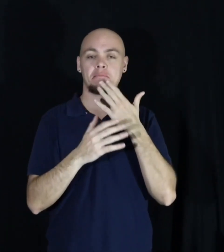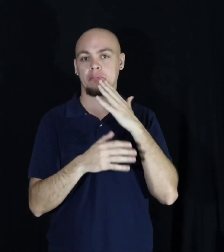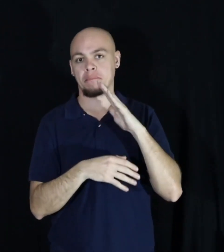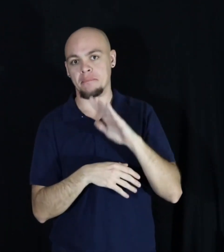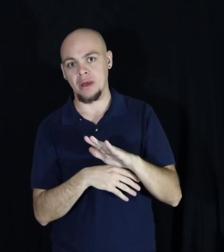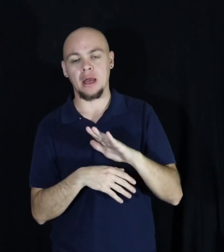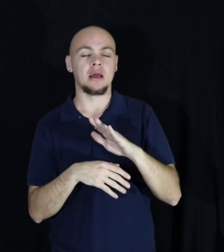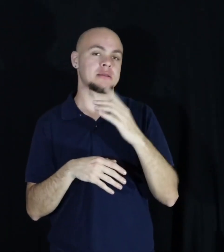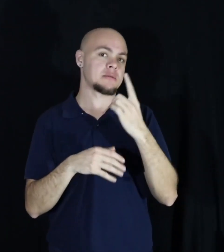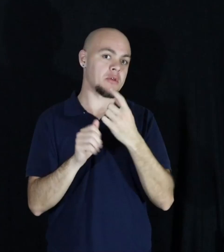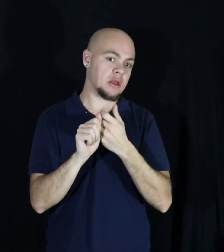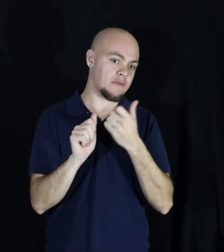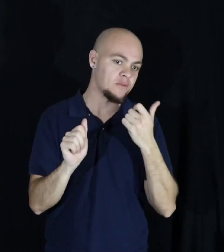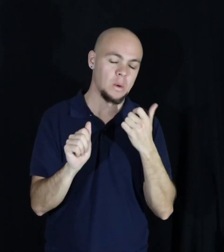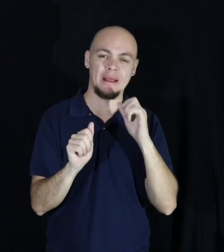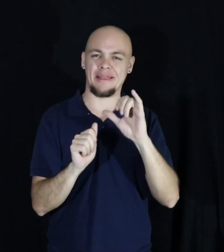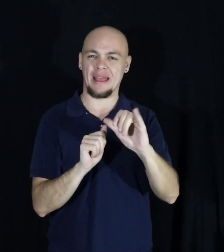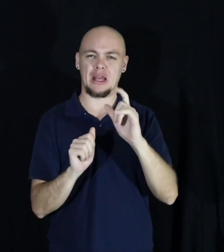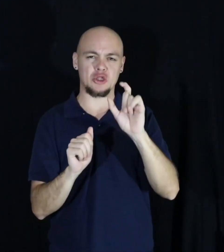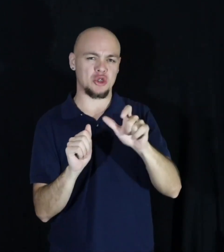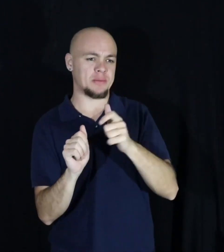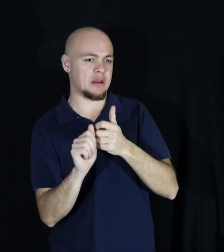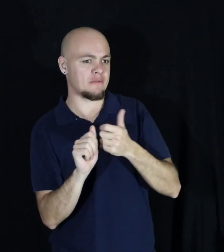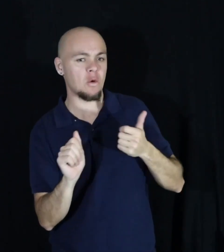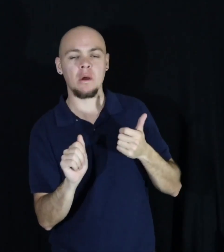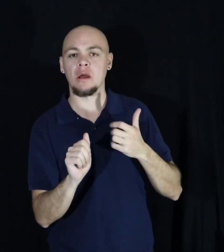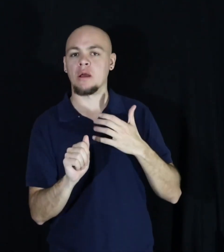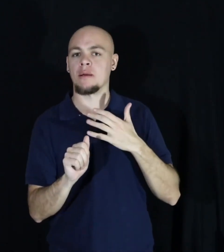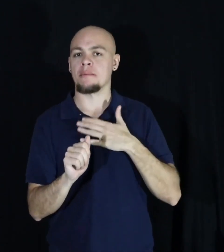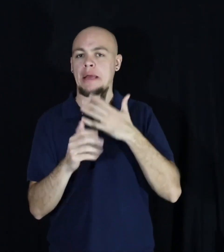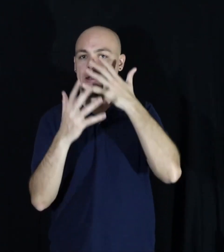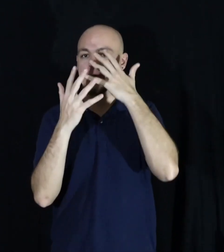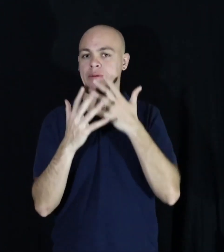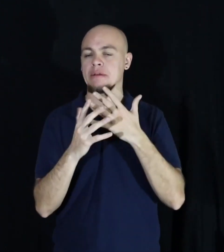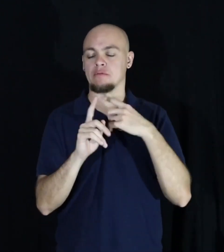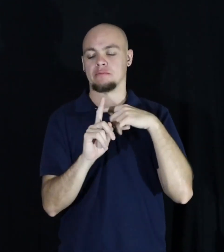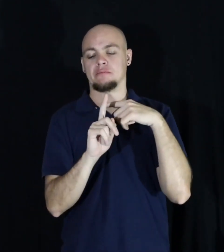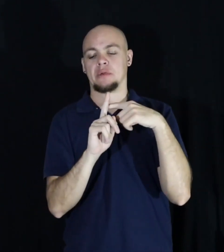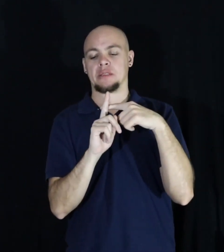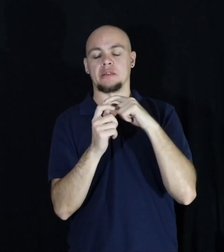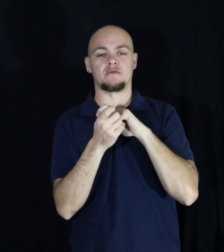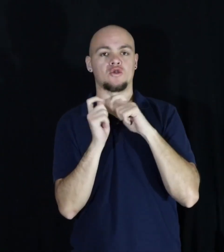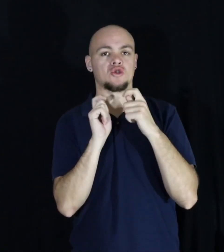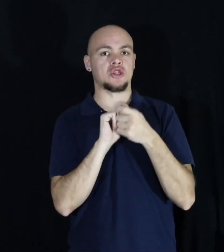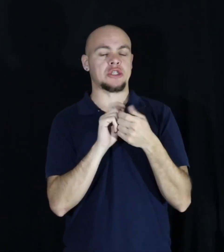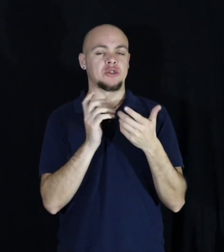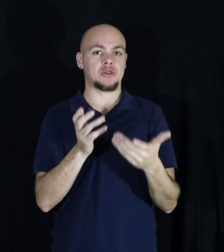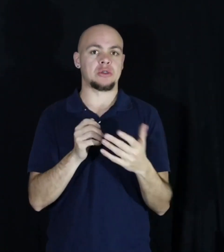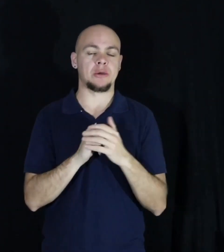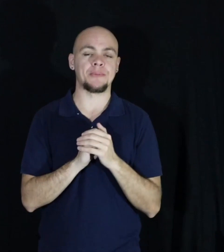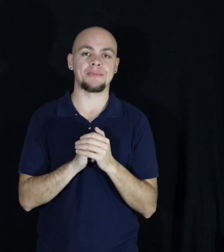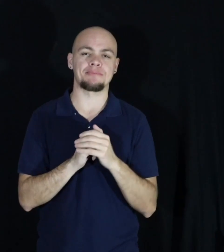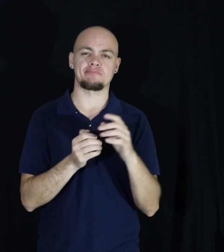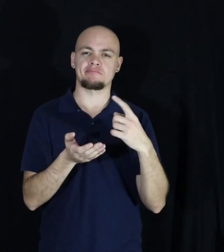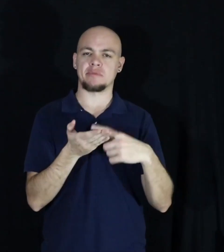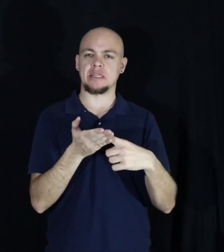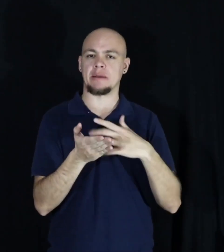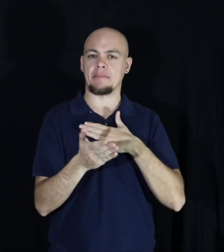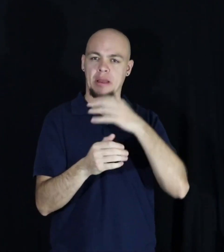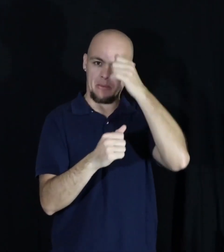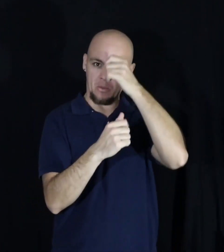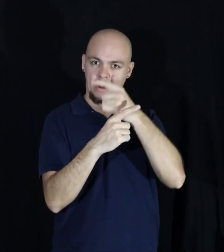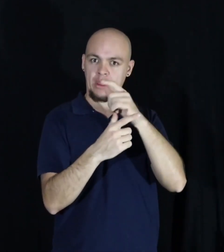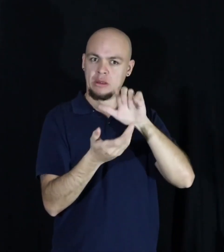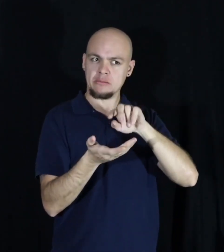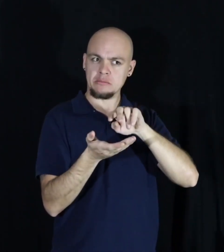to be avoided. I didn't feel that way. My grief was my catalyst for positive change. So I started talking about my brother's death on stage.